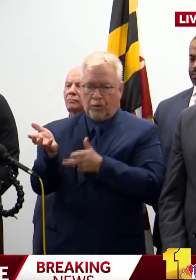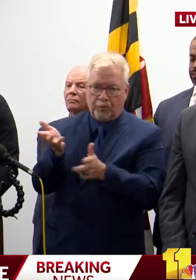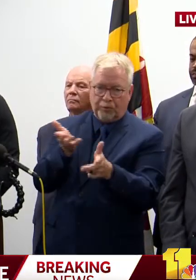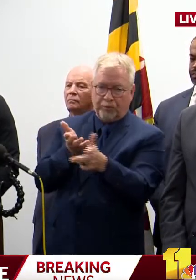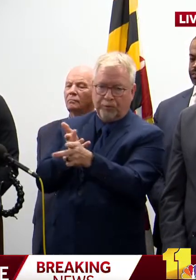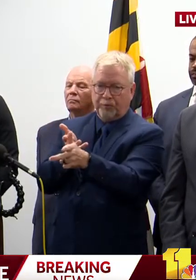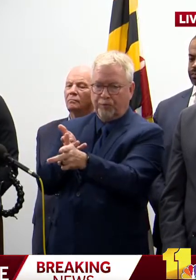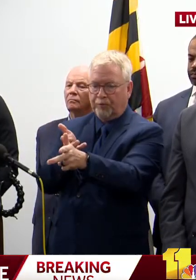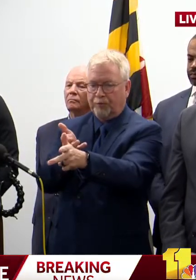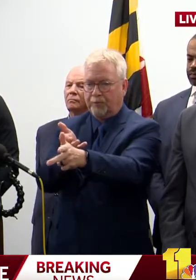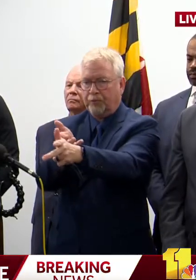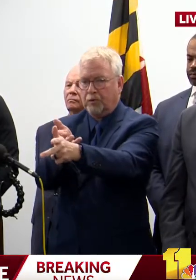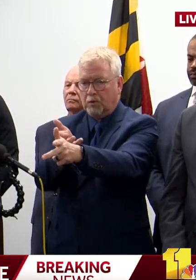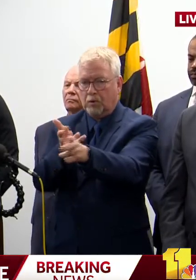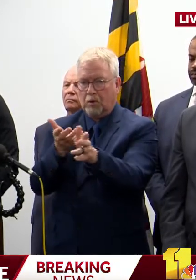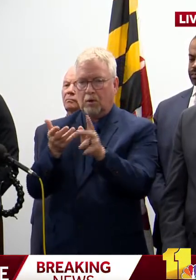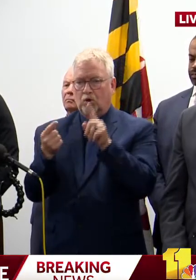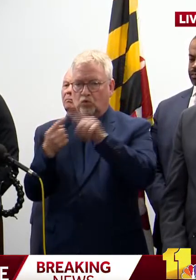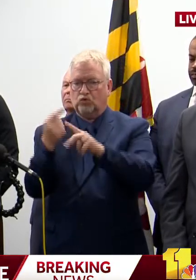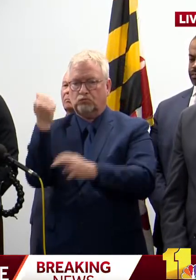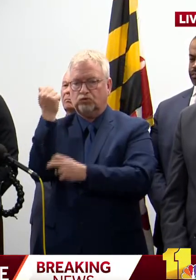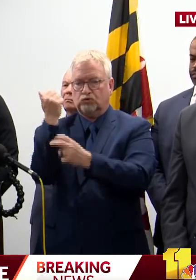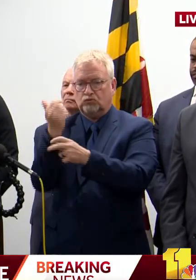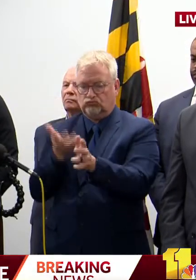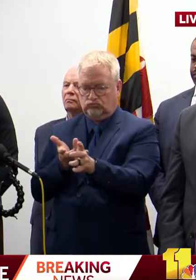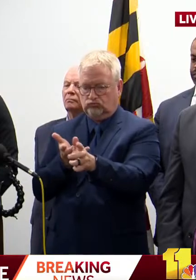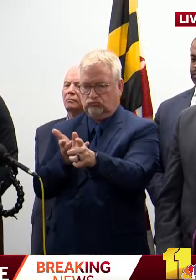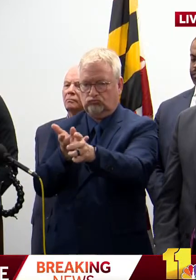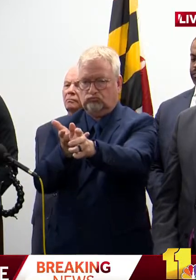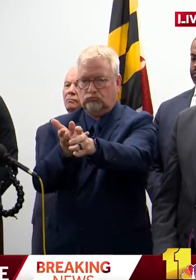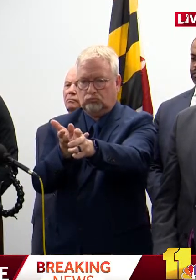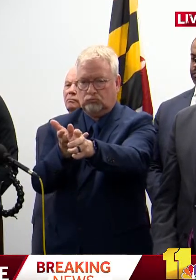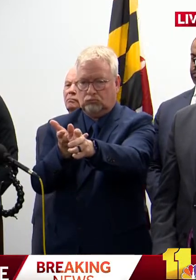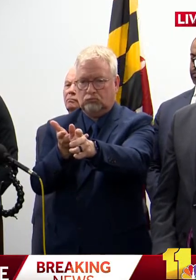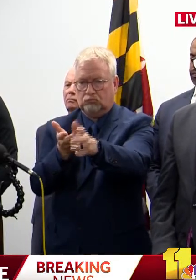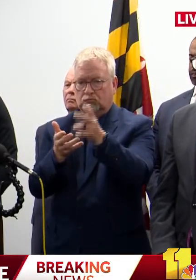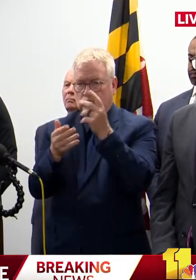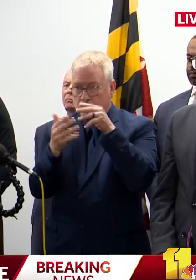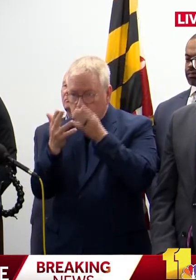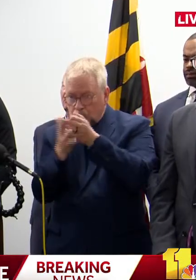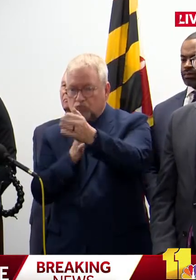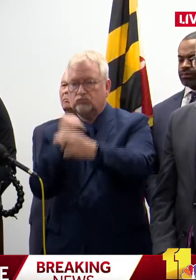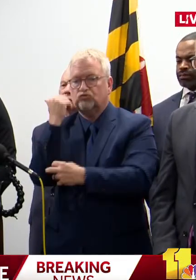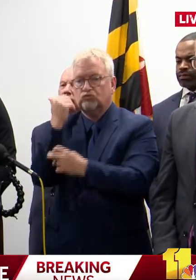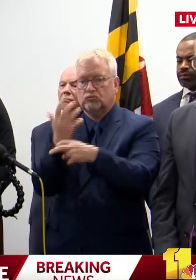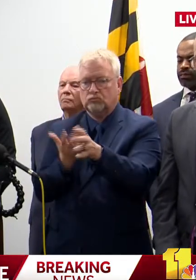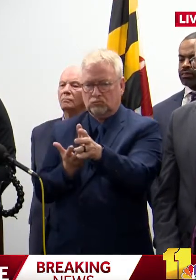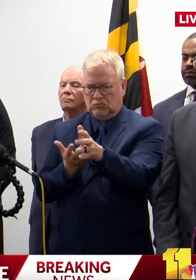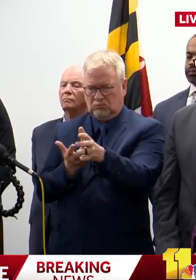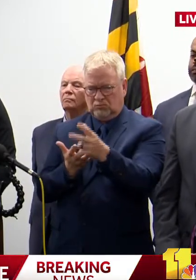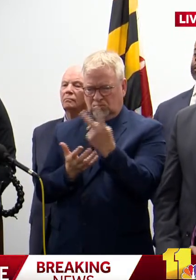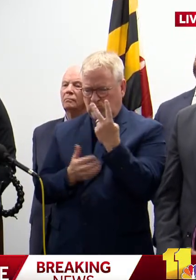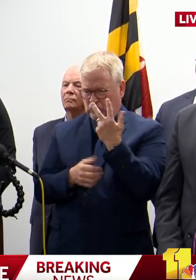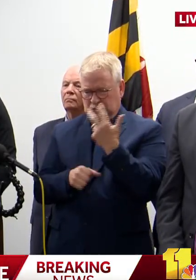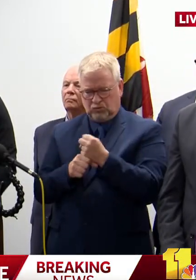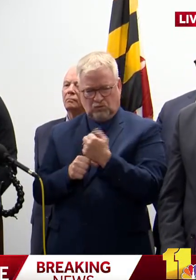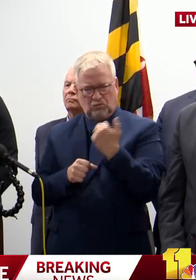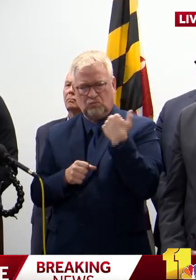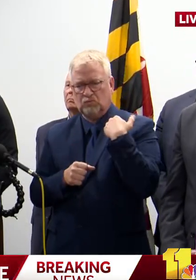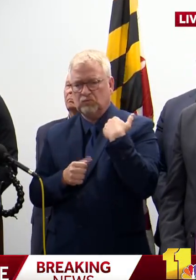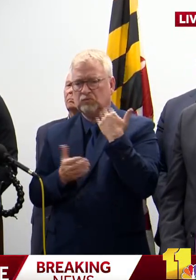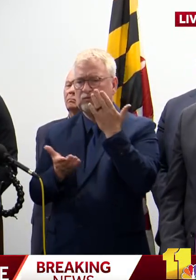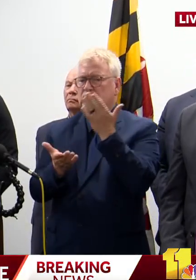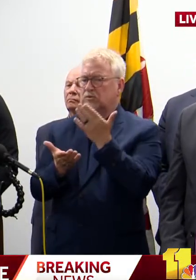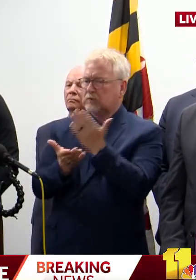but that stopped several years ago for various reasons. Is there any, I'm not sure it's a local question, but is there